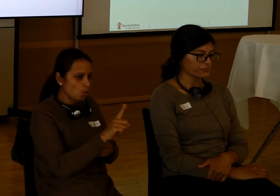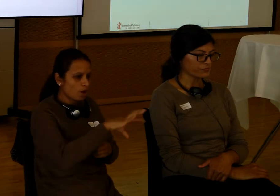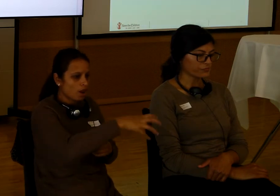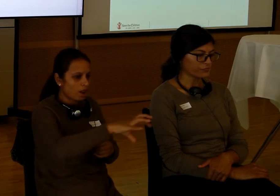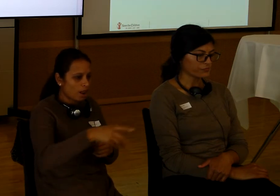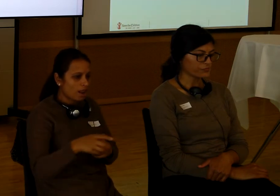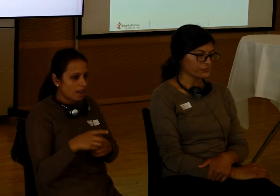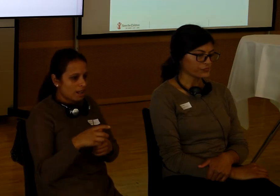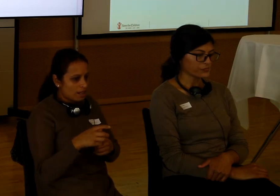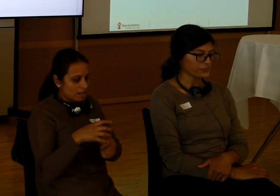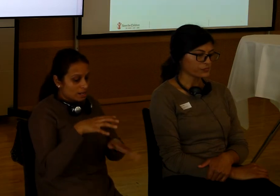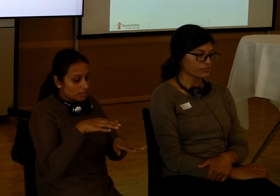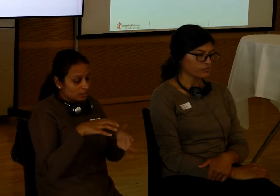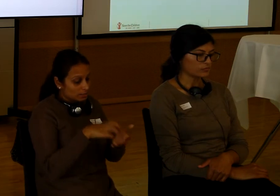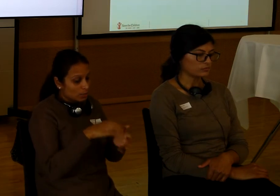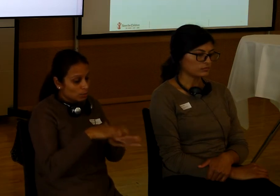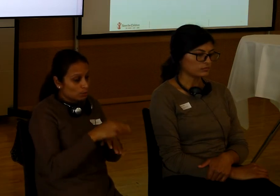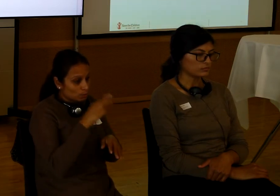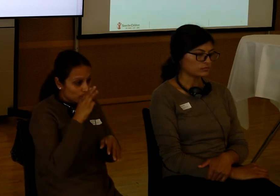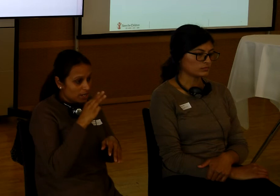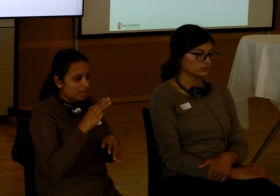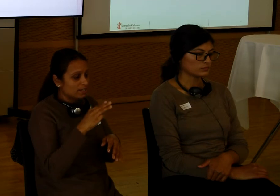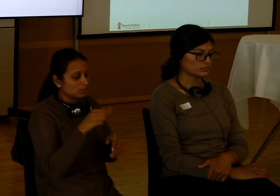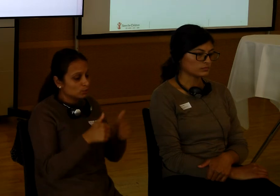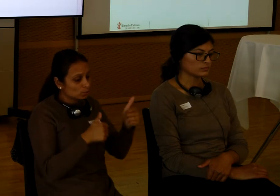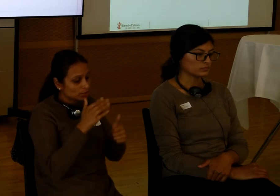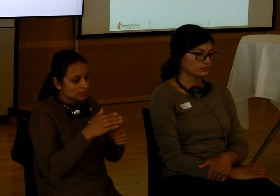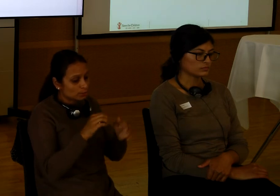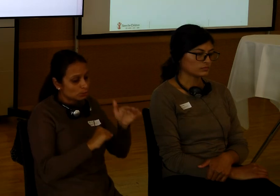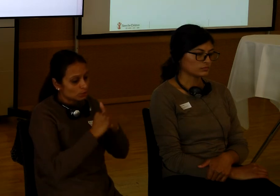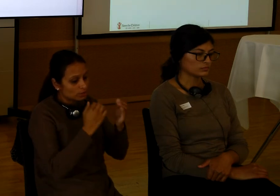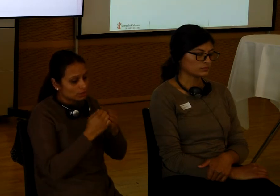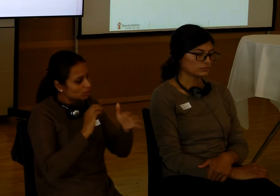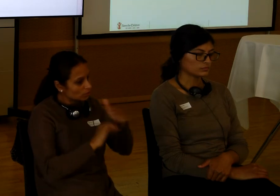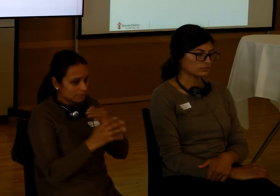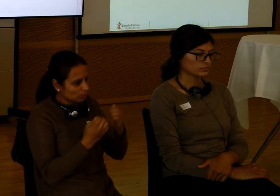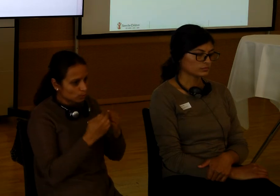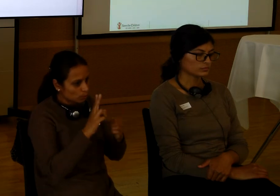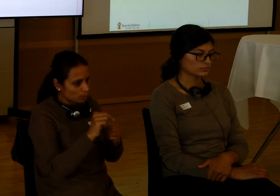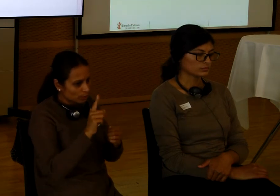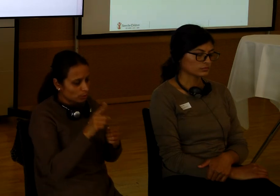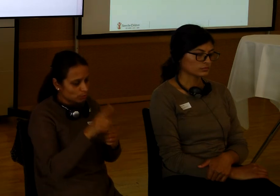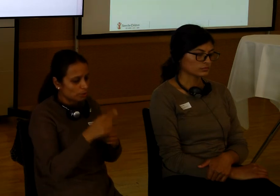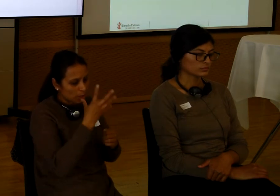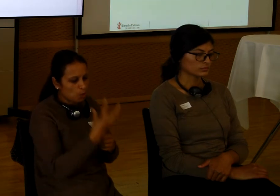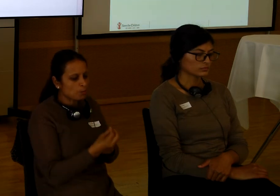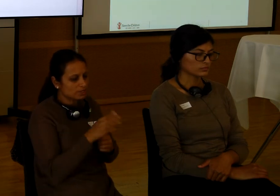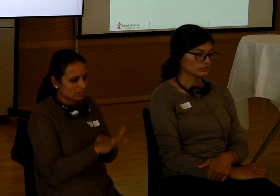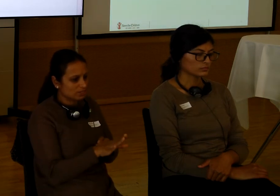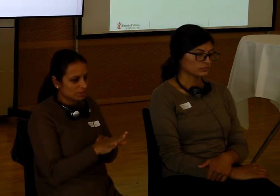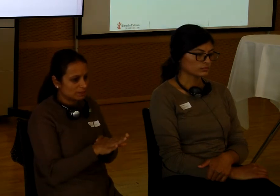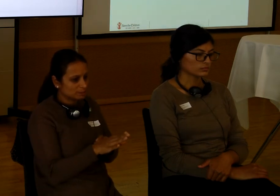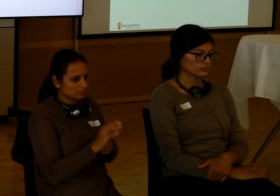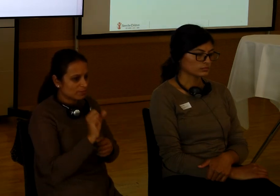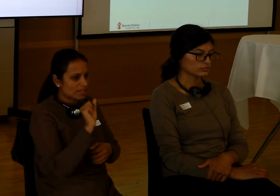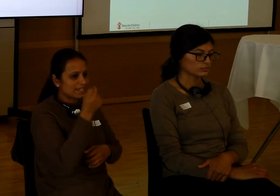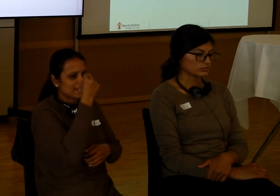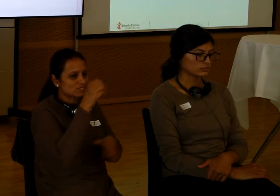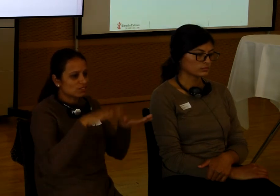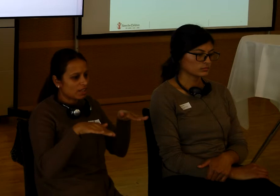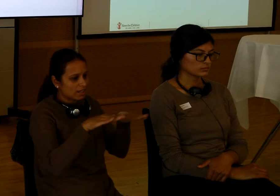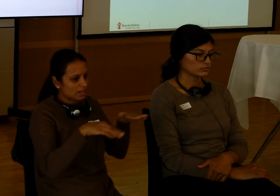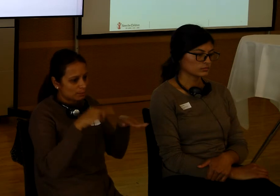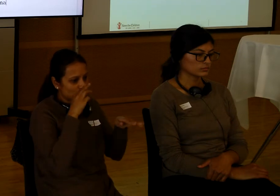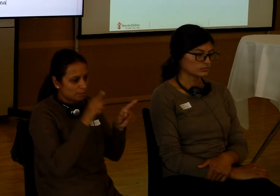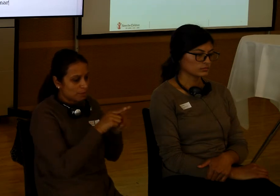is responsible in running preschool education institutions. On national level, there is a lack